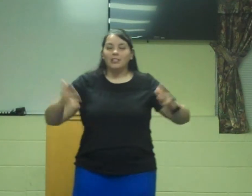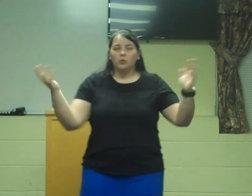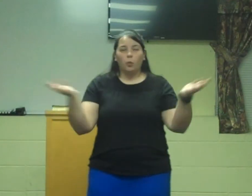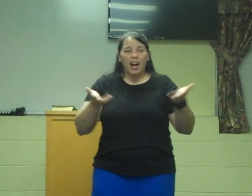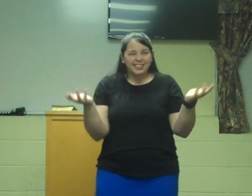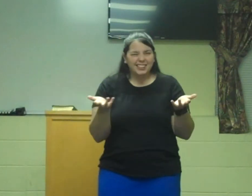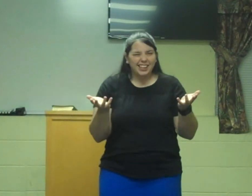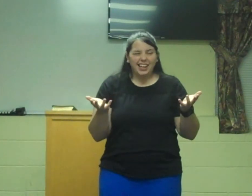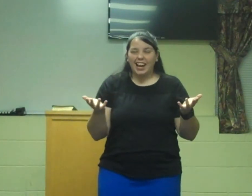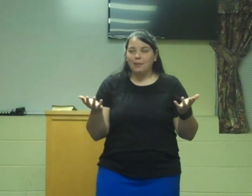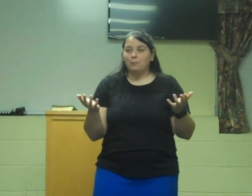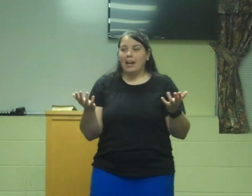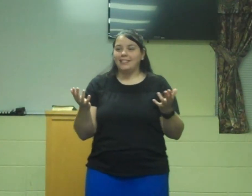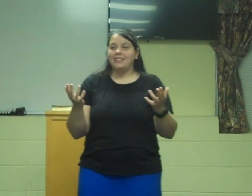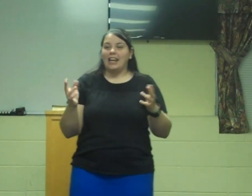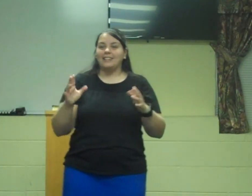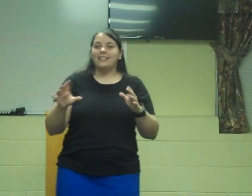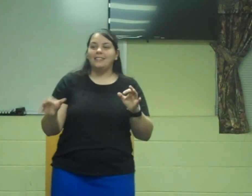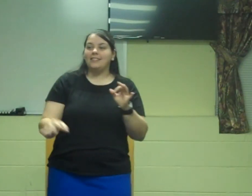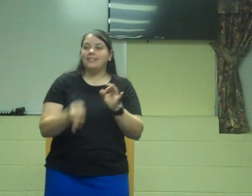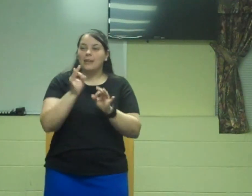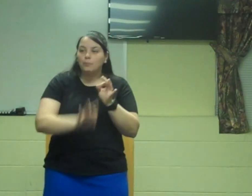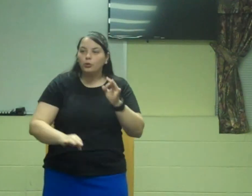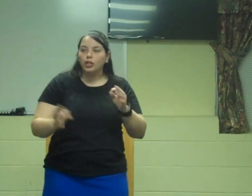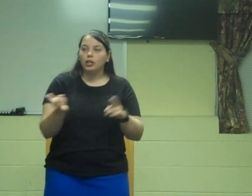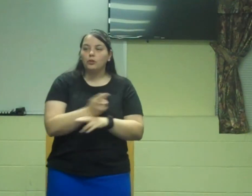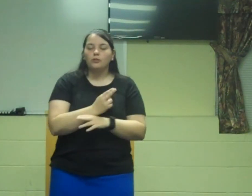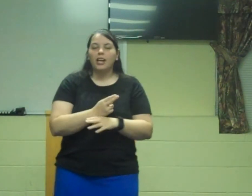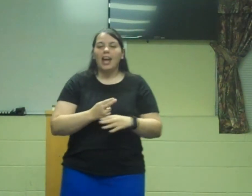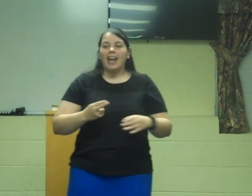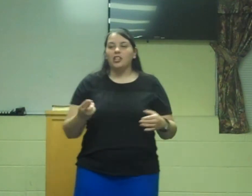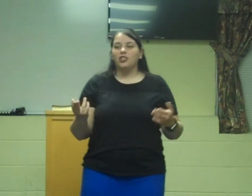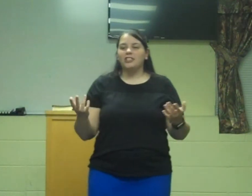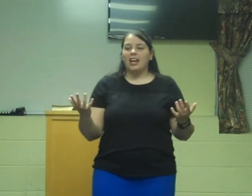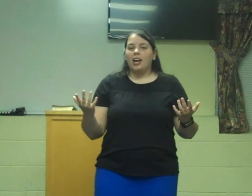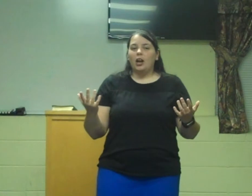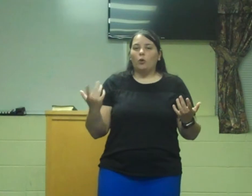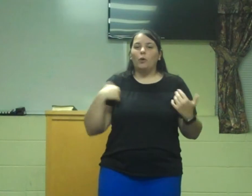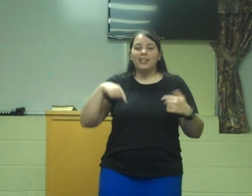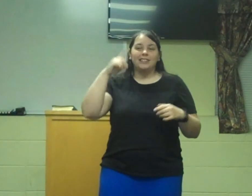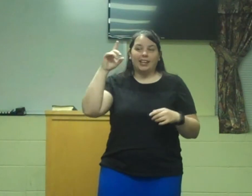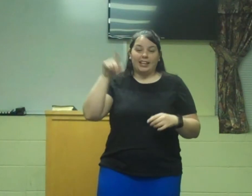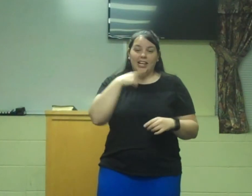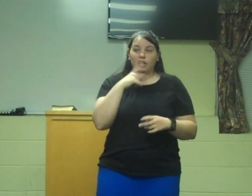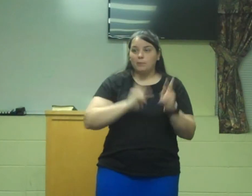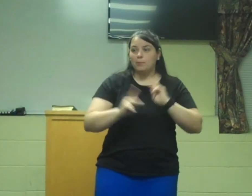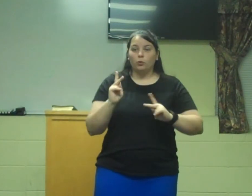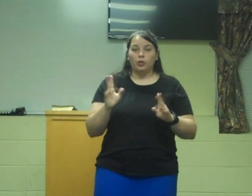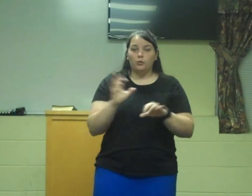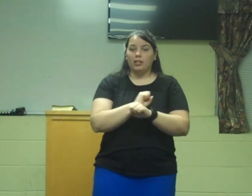It's what? It's simple to use, and it's just, we as like hearing people use it